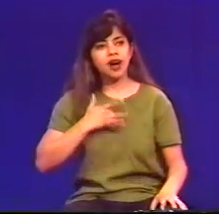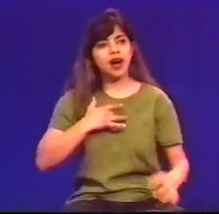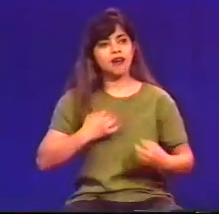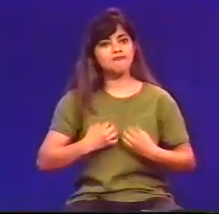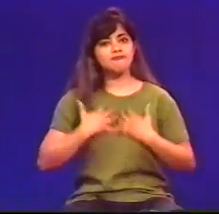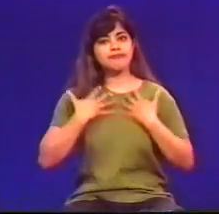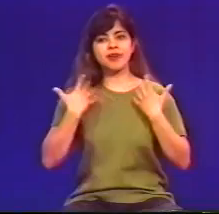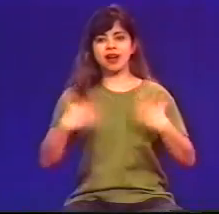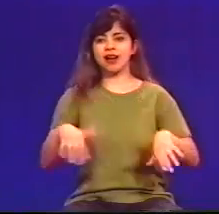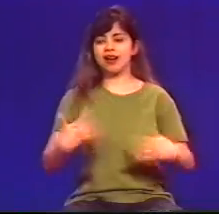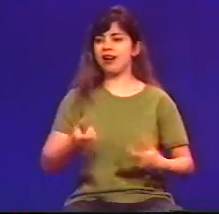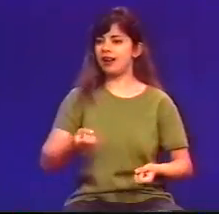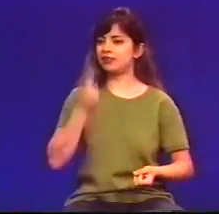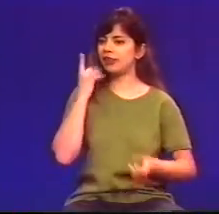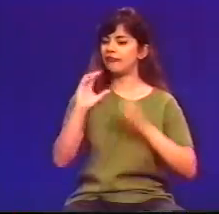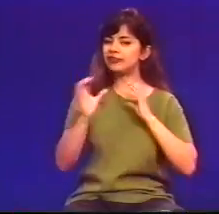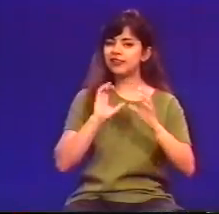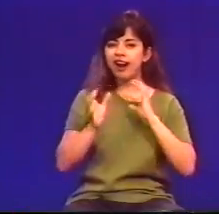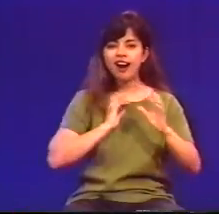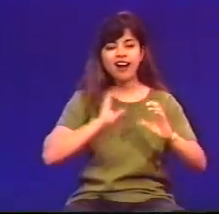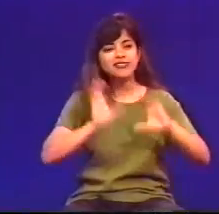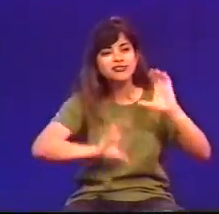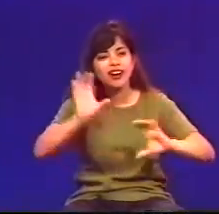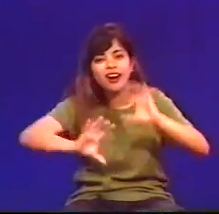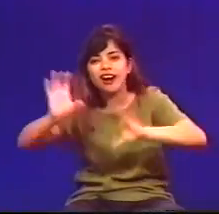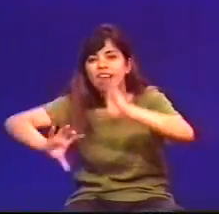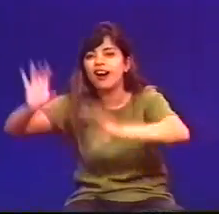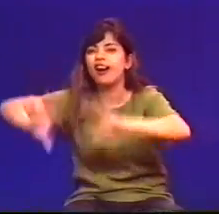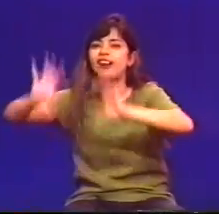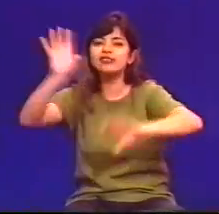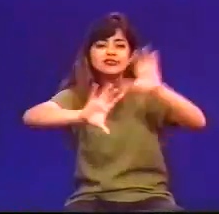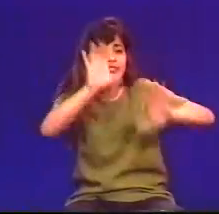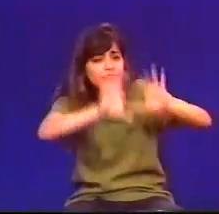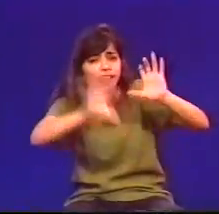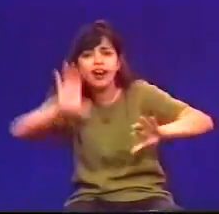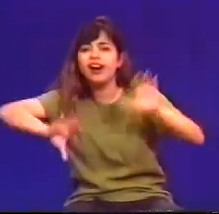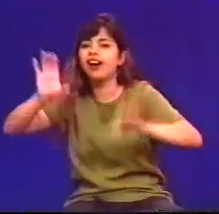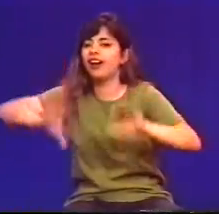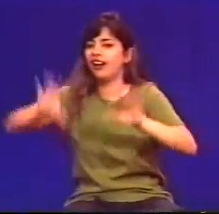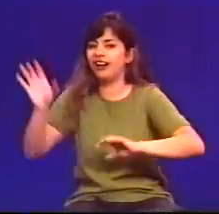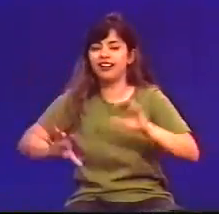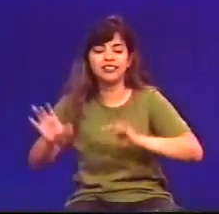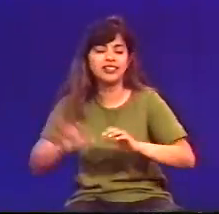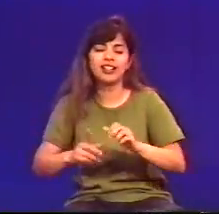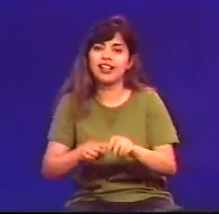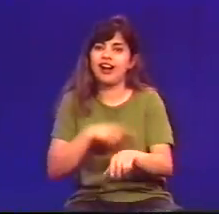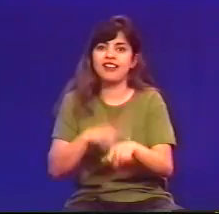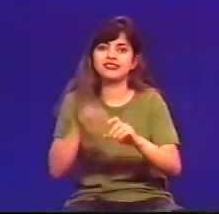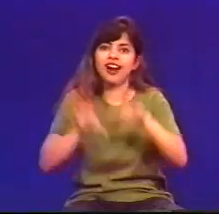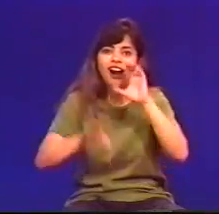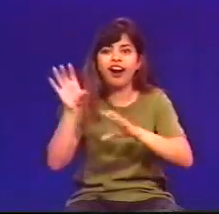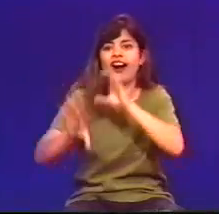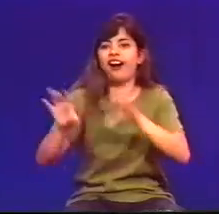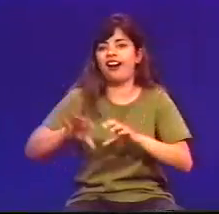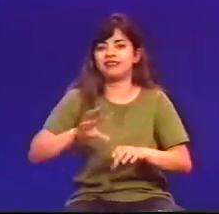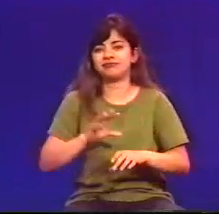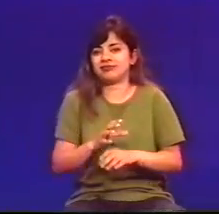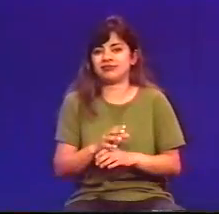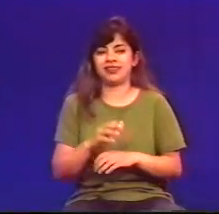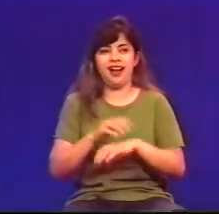And with the direct access to communication through ASL, I had finally found my niche. I had finally found a place where I felt